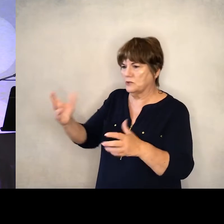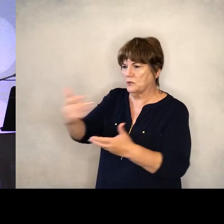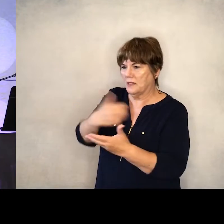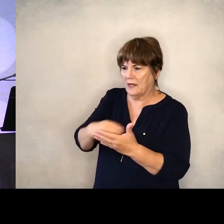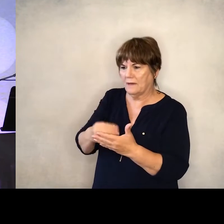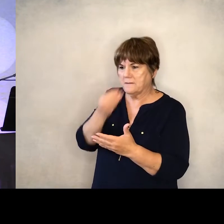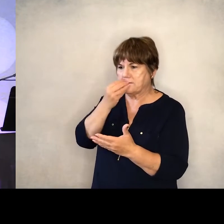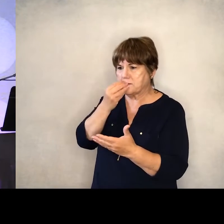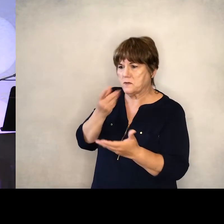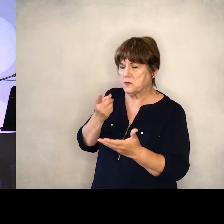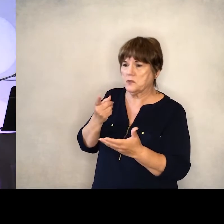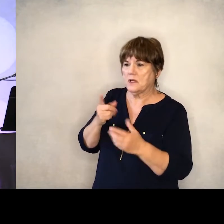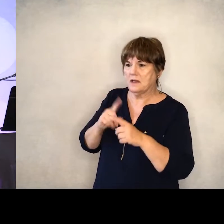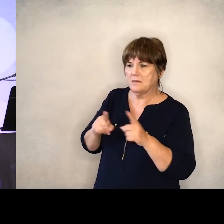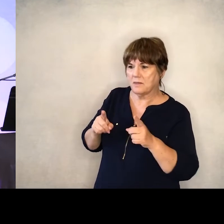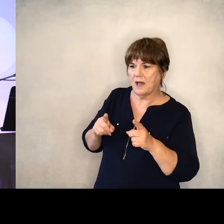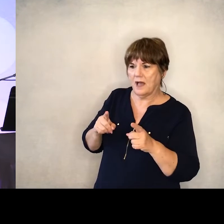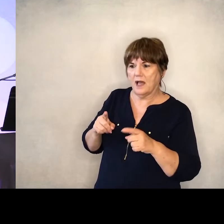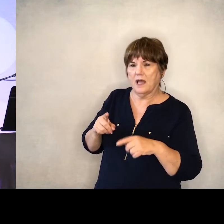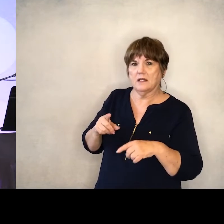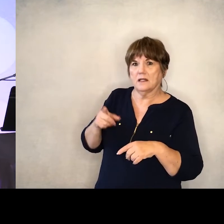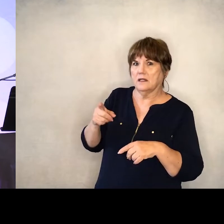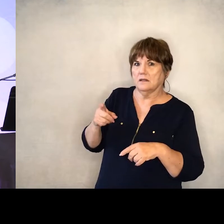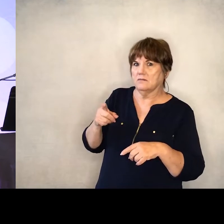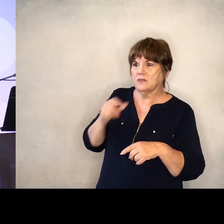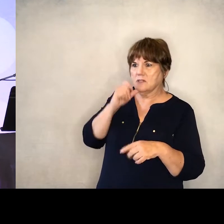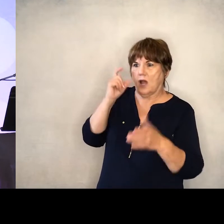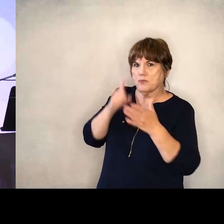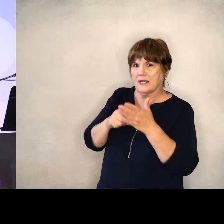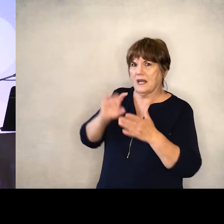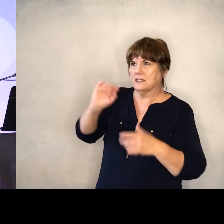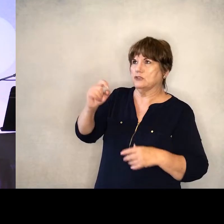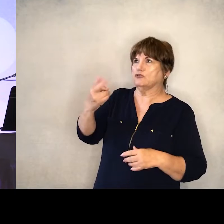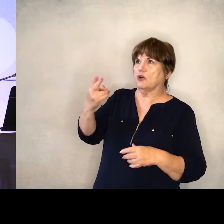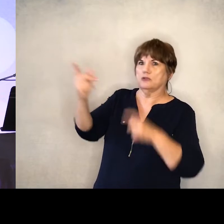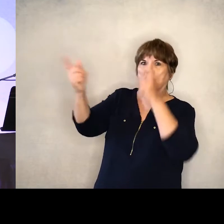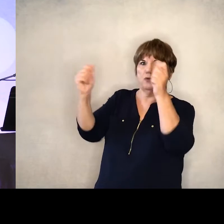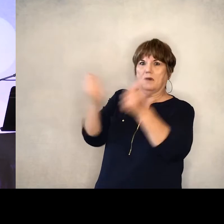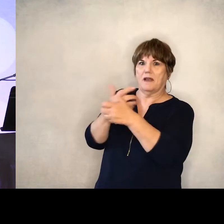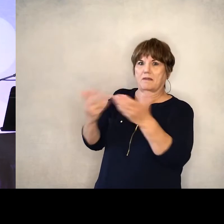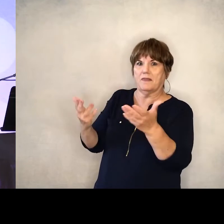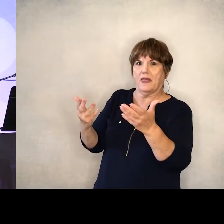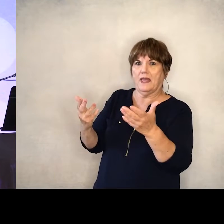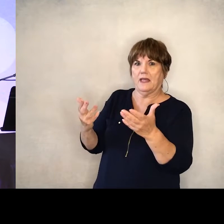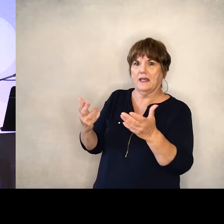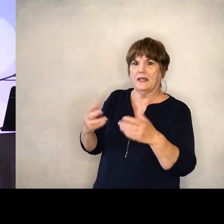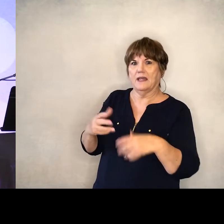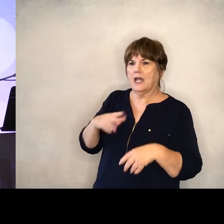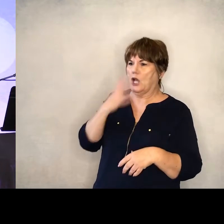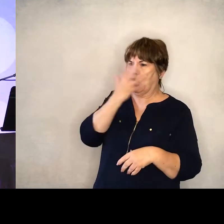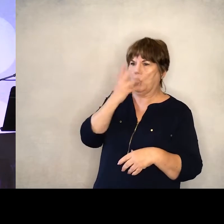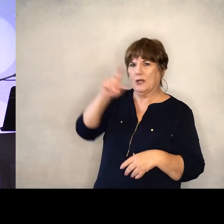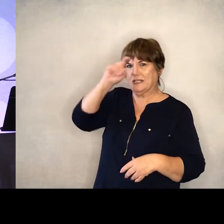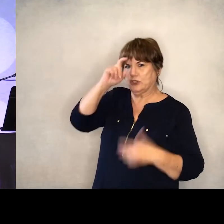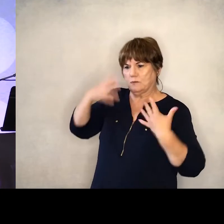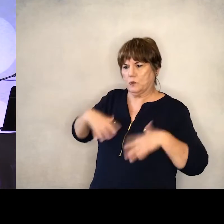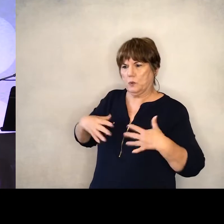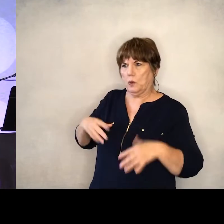him. He's out of place. He's wearing that Pharaoh beard thing. But he recognizes